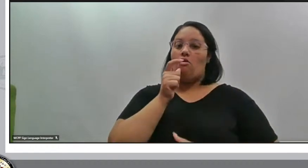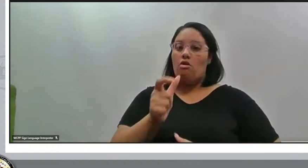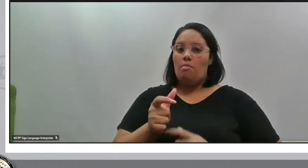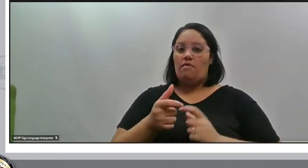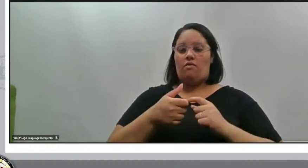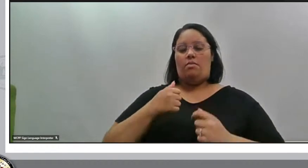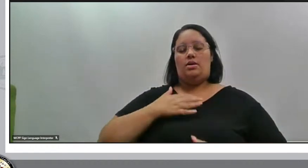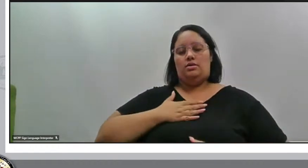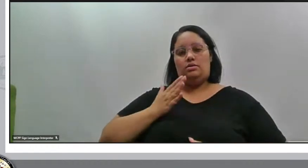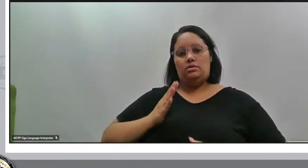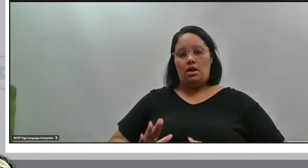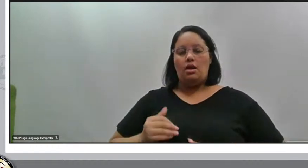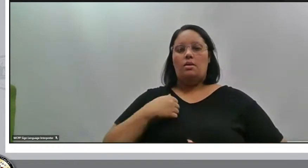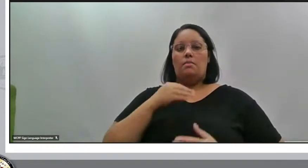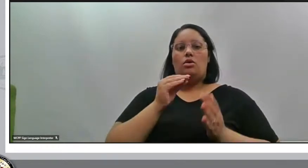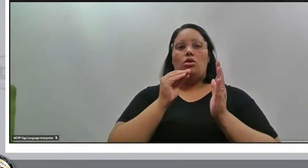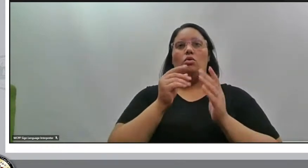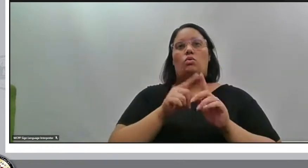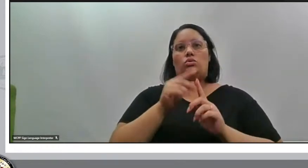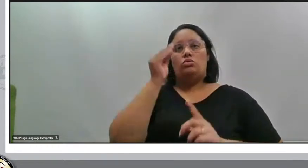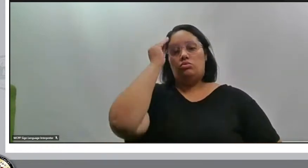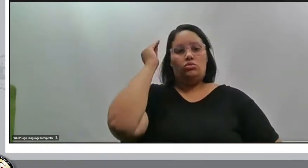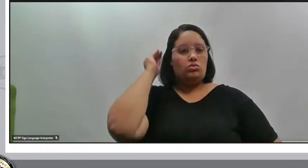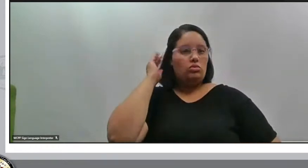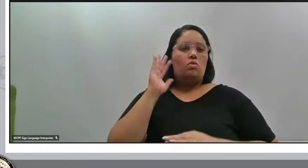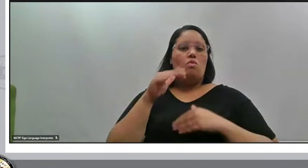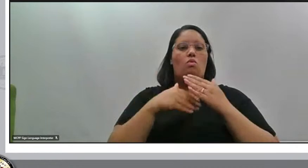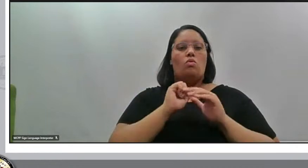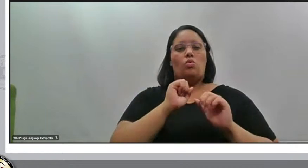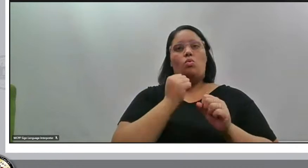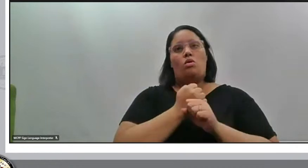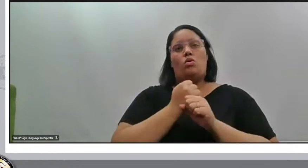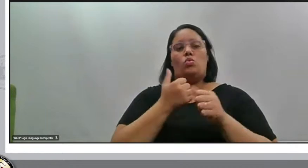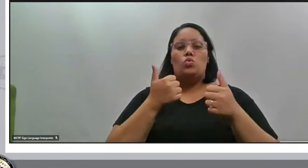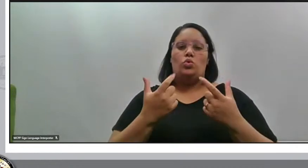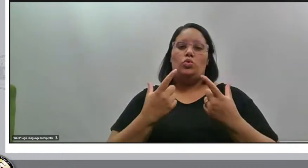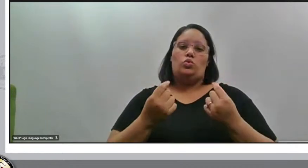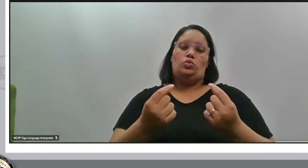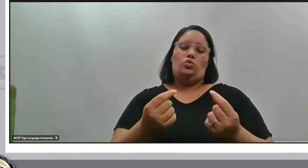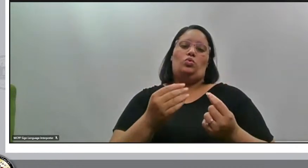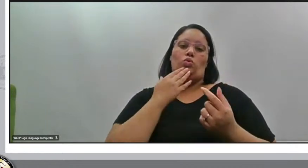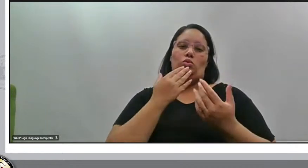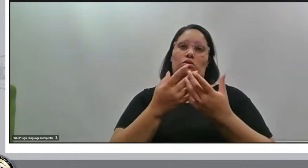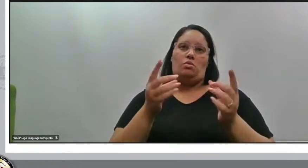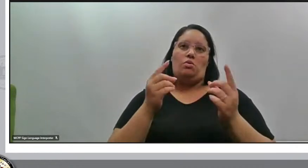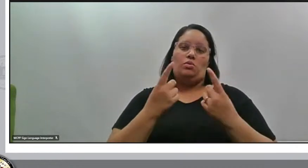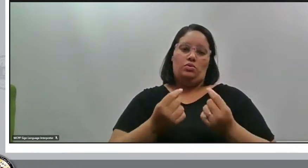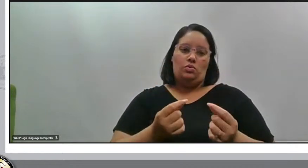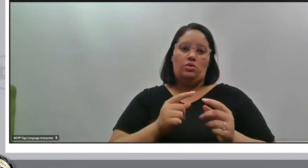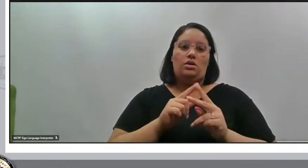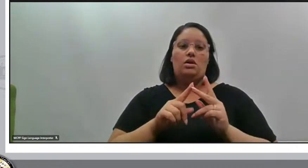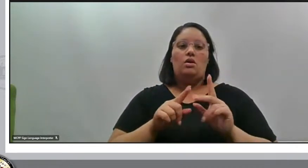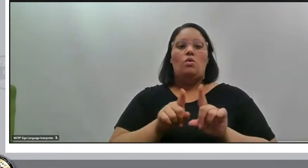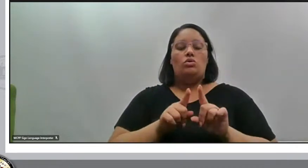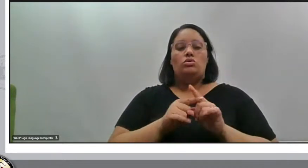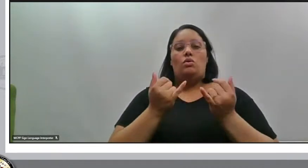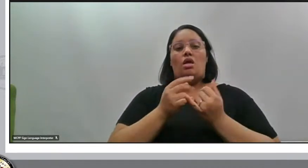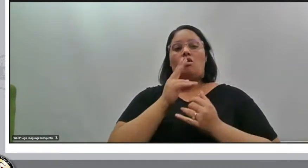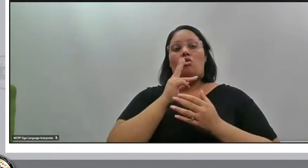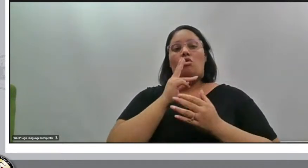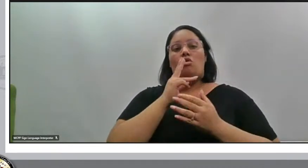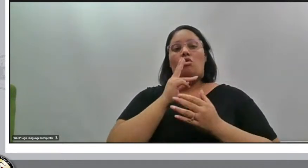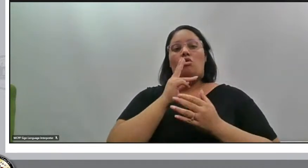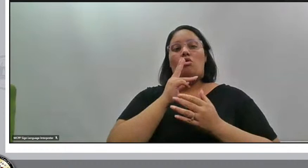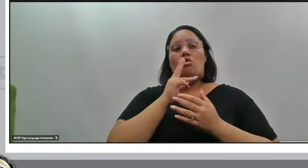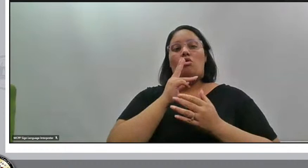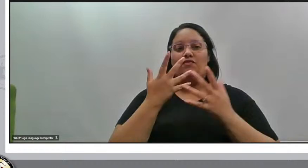side. I note, Chairperson, all the good work done by the department, and also, as the honourable speaker said, a